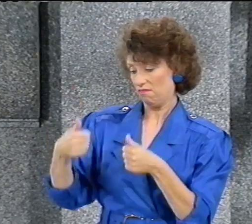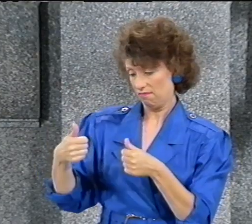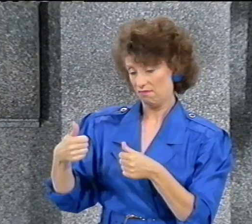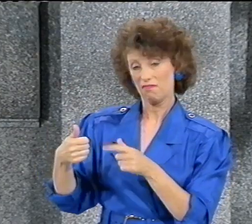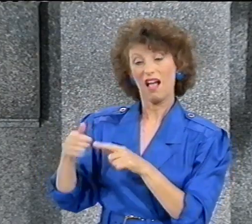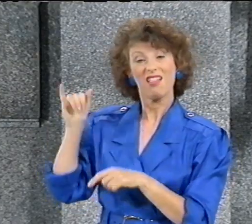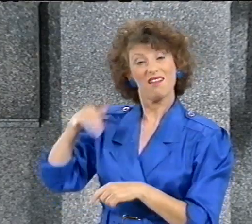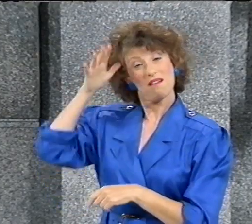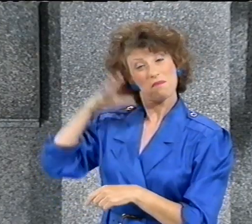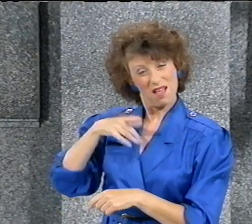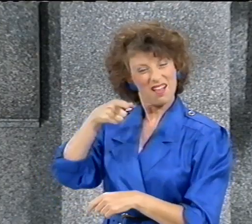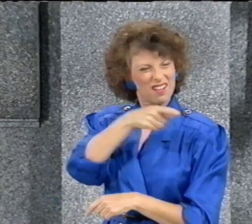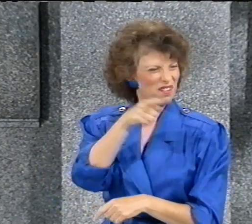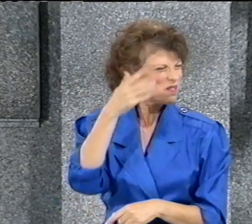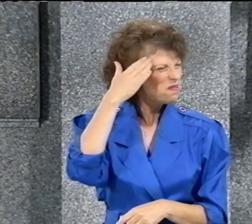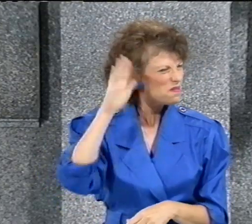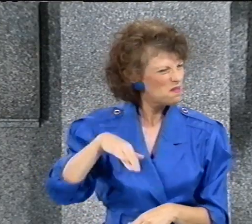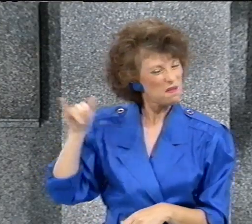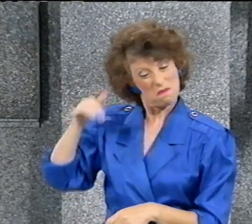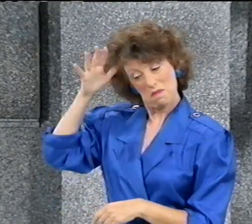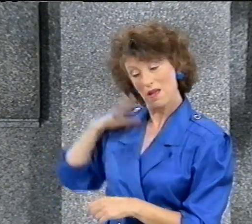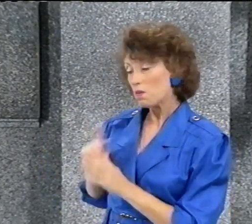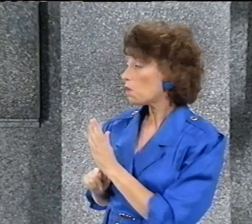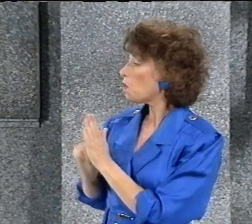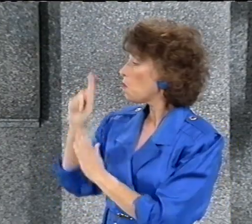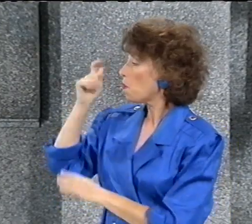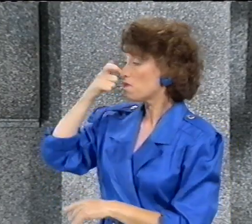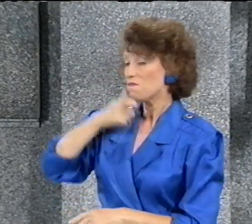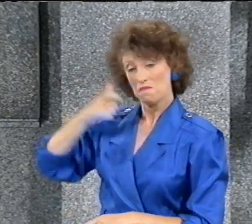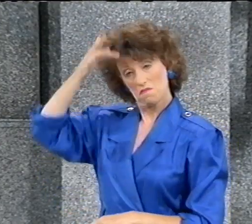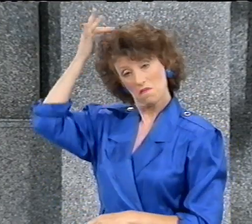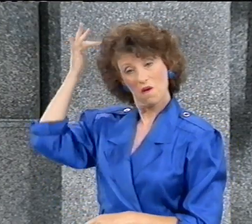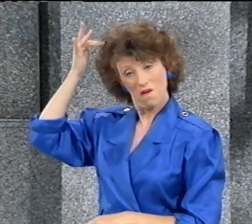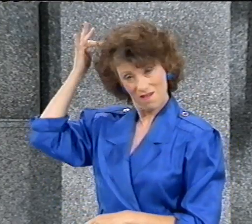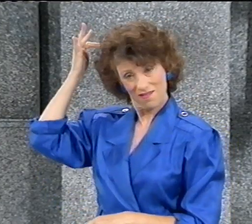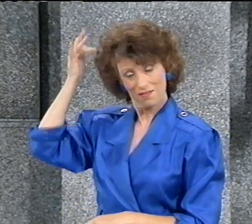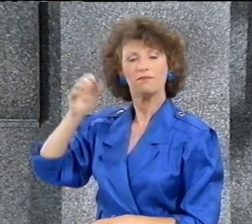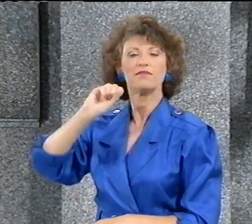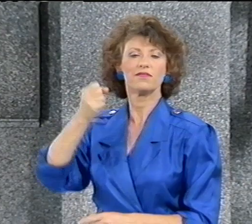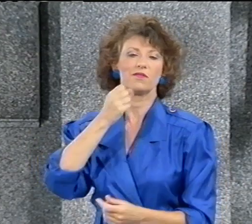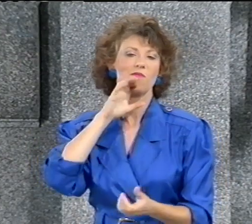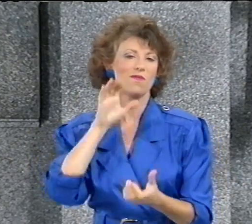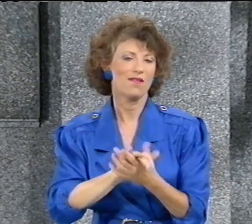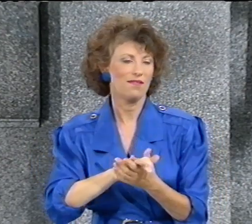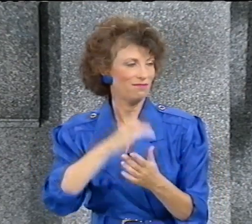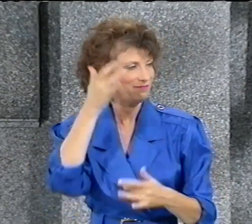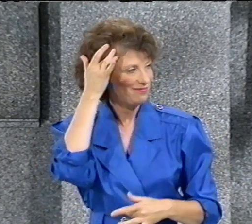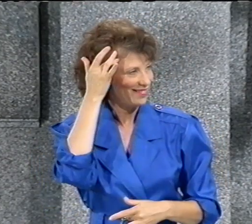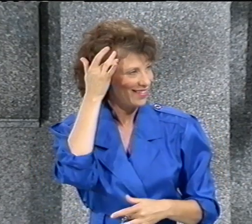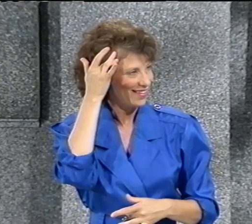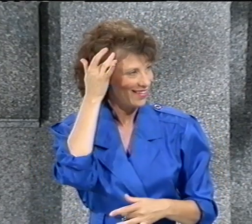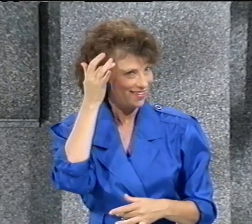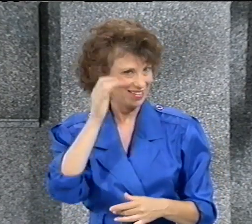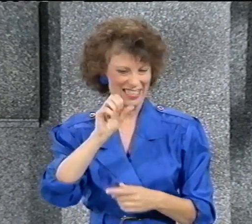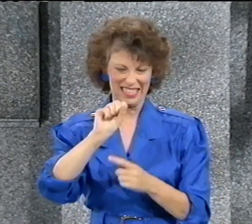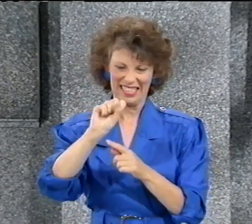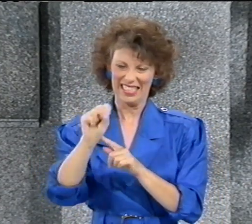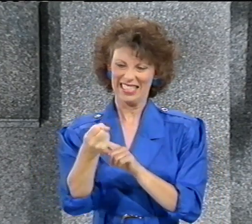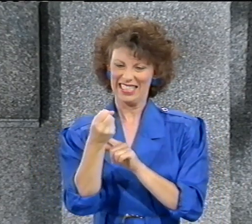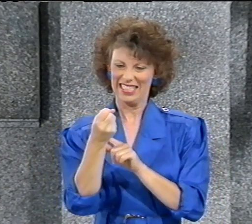could describe the neighbor who lives next to me. You know, the tall, thin, bald-headed man, and then use that sign to say